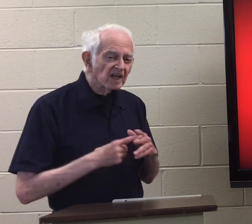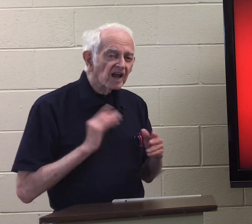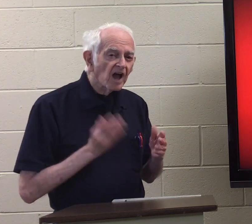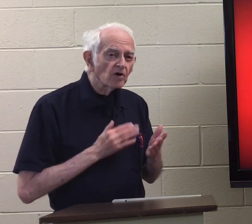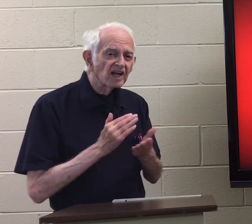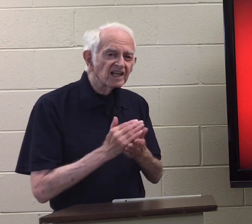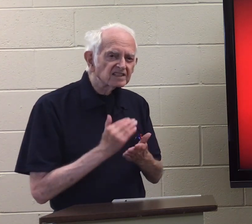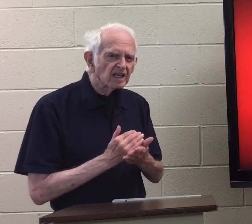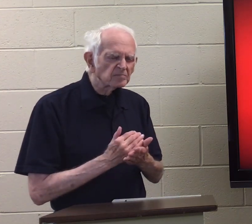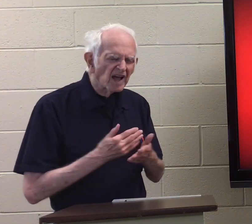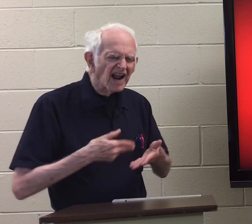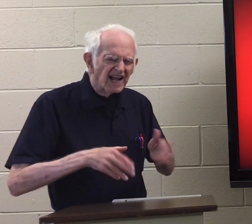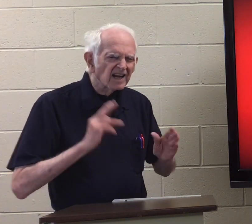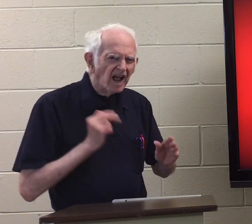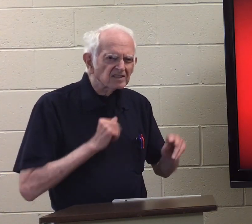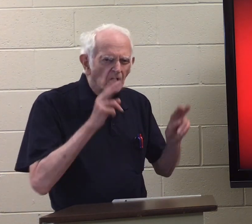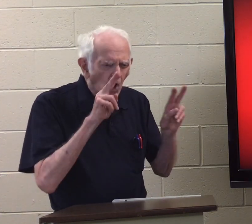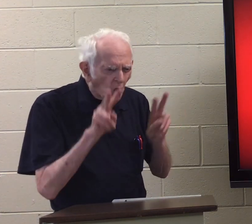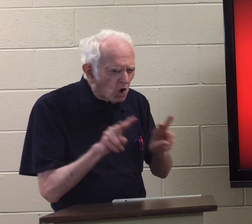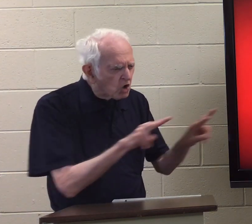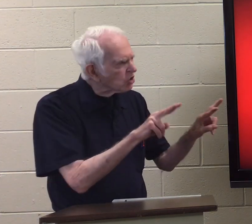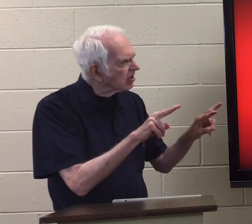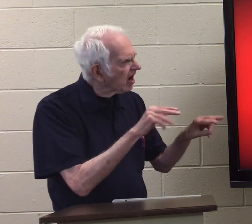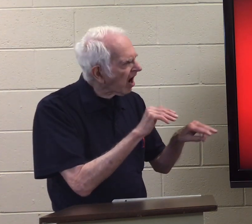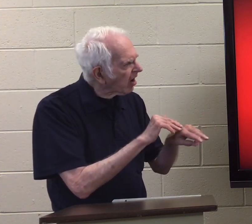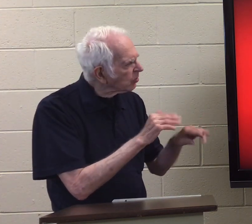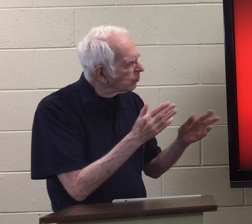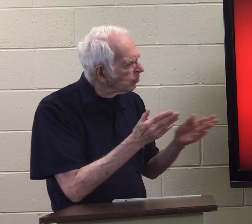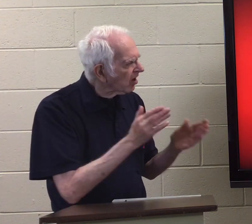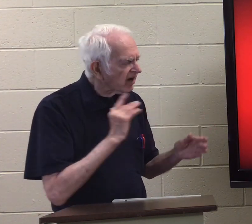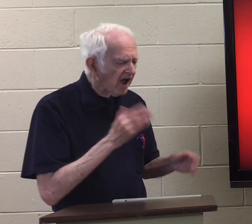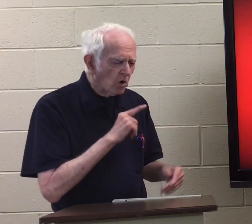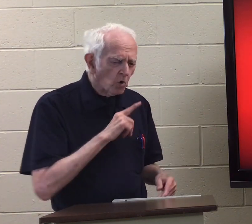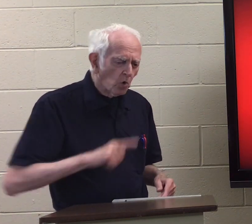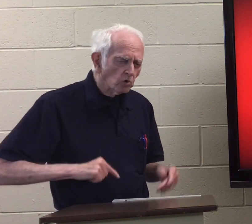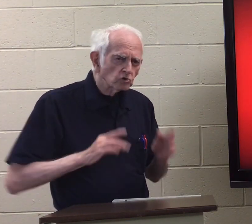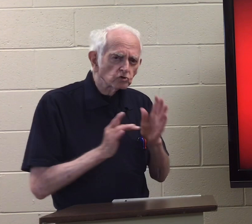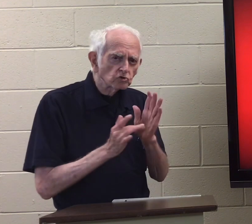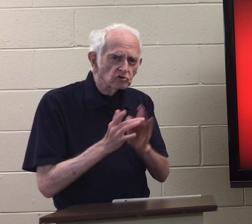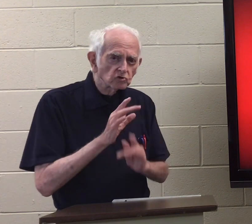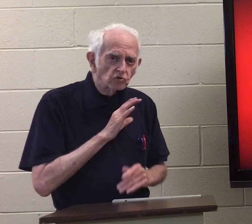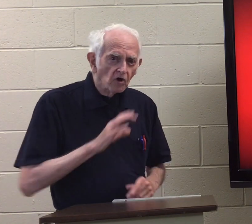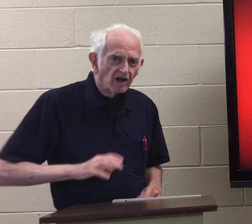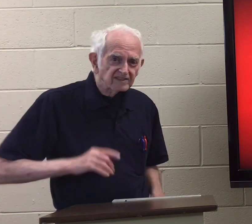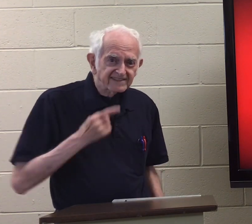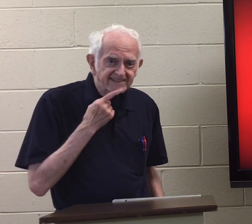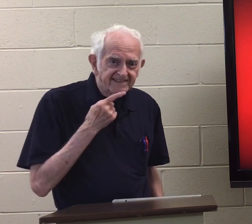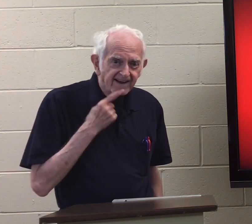To begin our lesson, let's look at what the Lord, our Lord Jesus Christ, said.